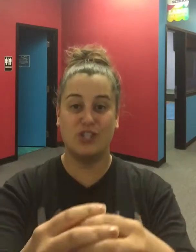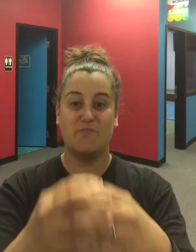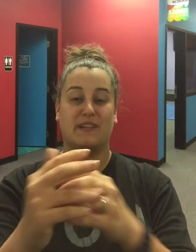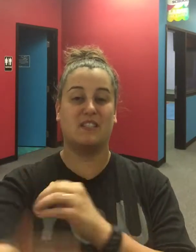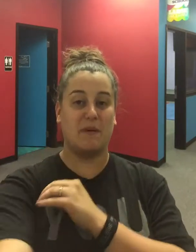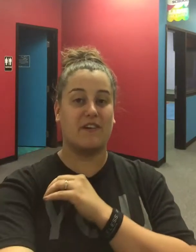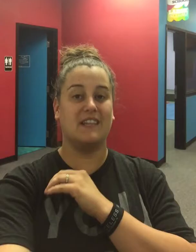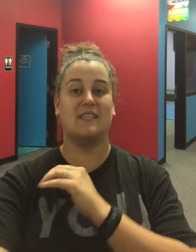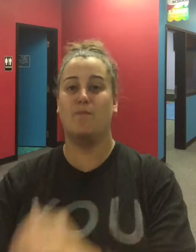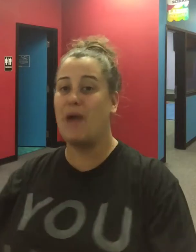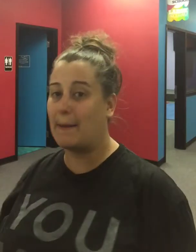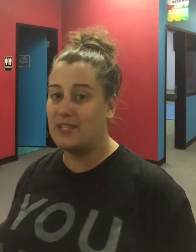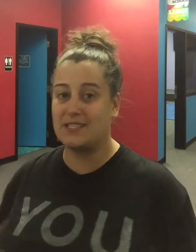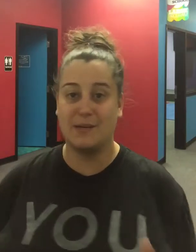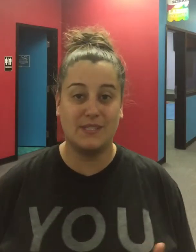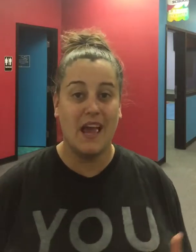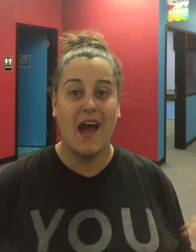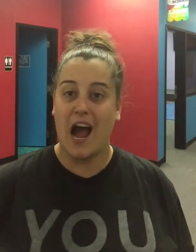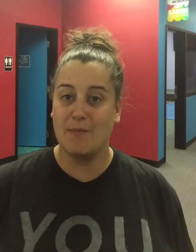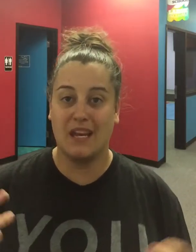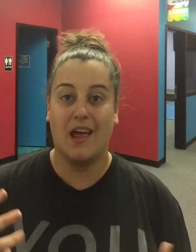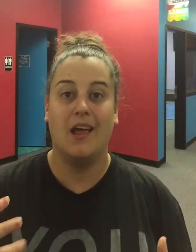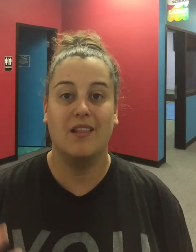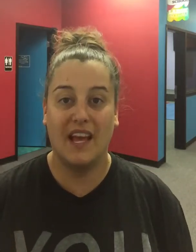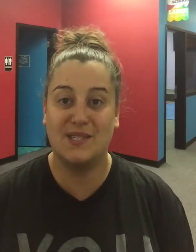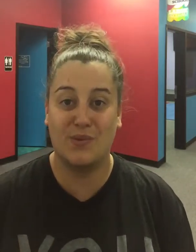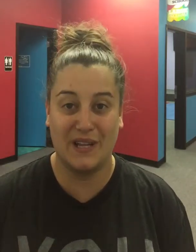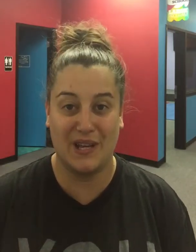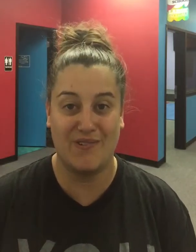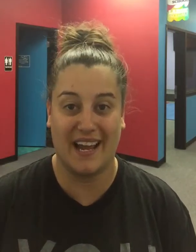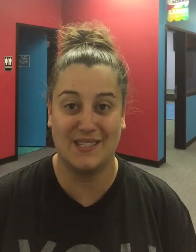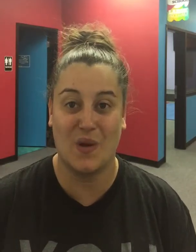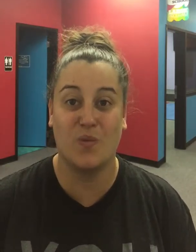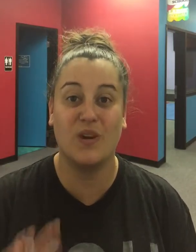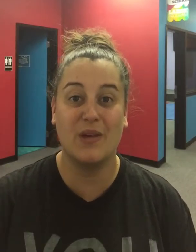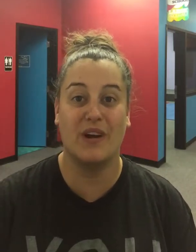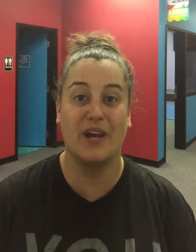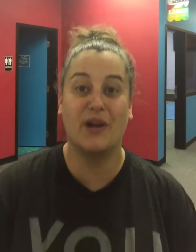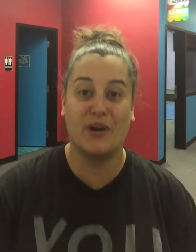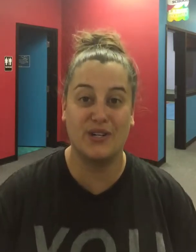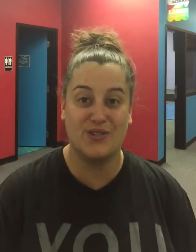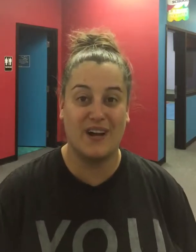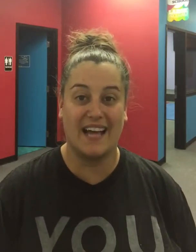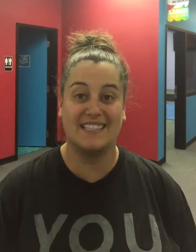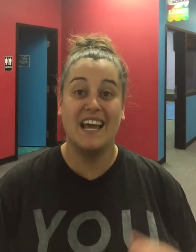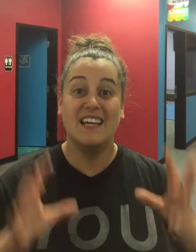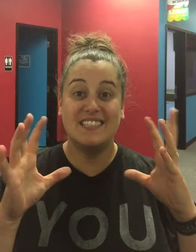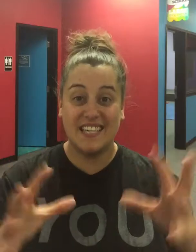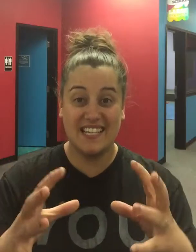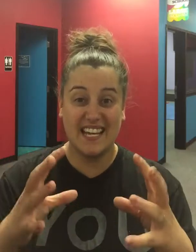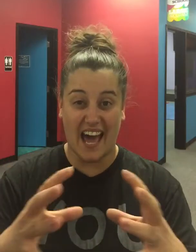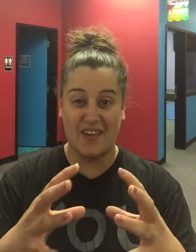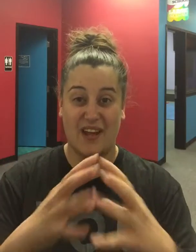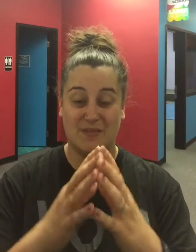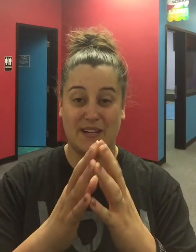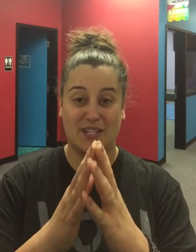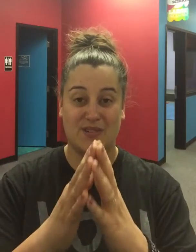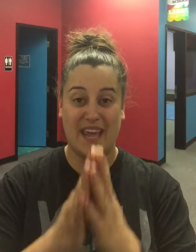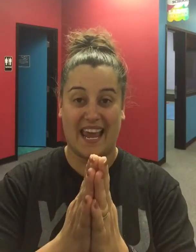worship experience and baptisms. I mean, let's really unite. So I really want to encourage you guys, sit together as much as you can.